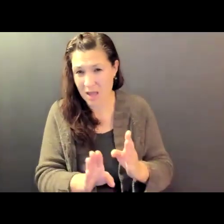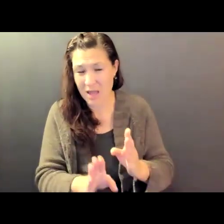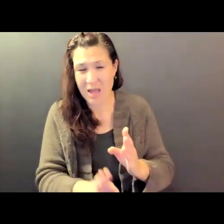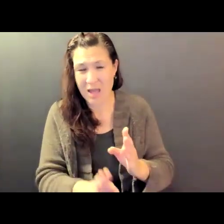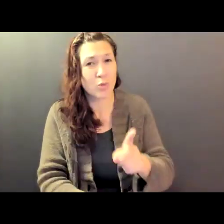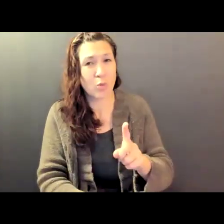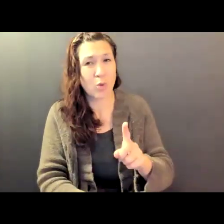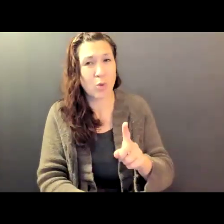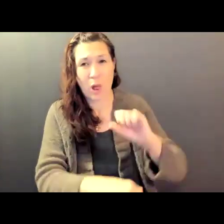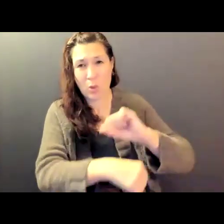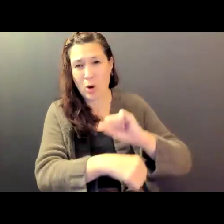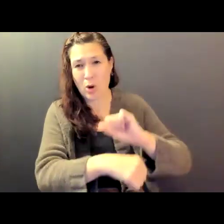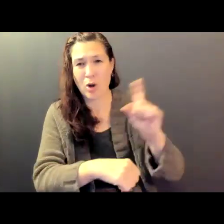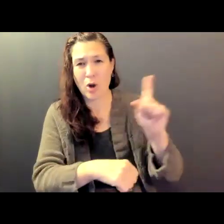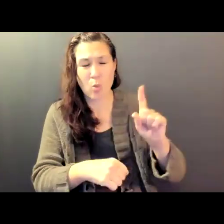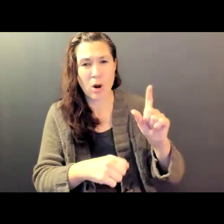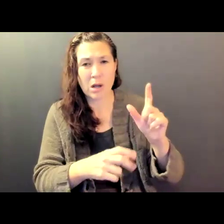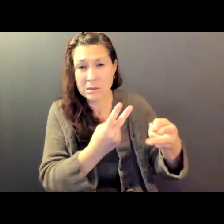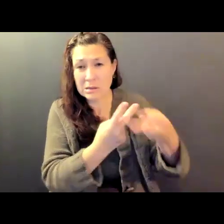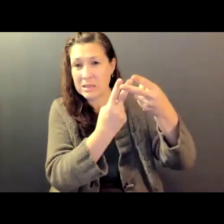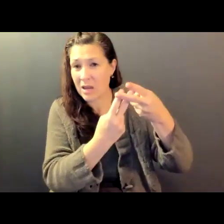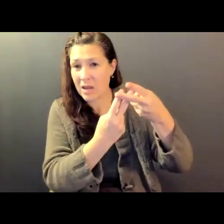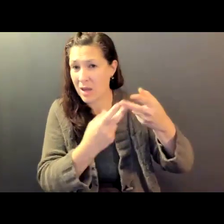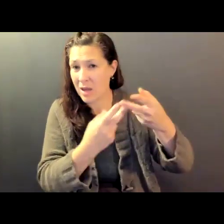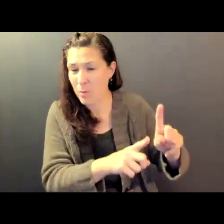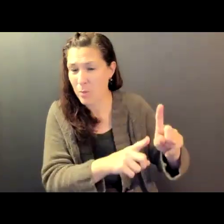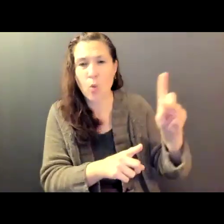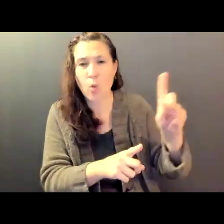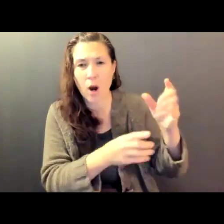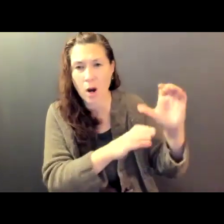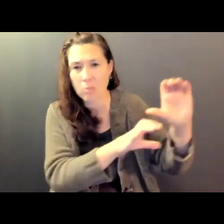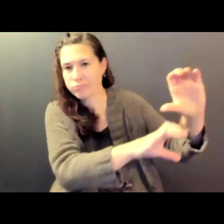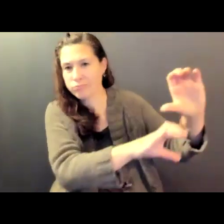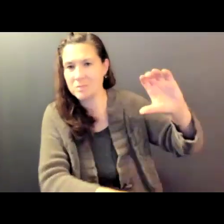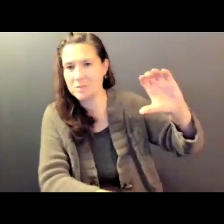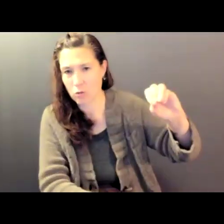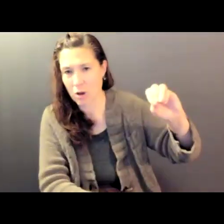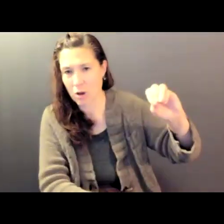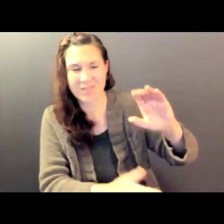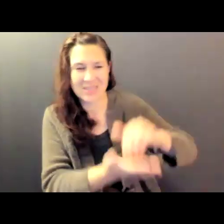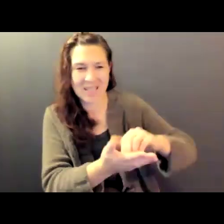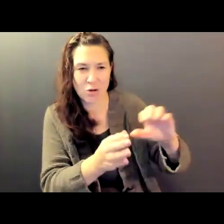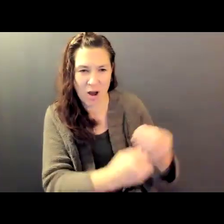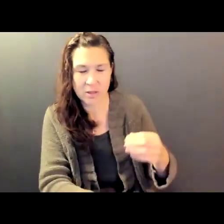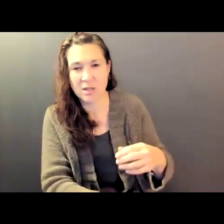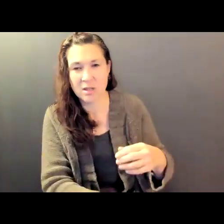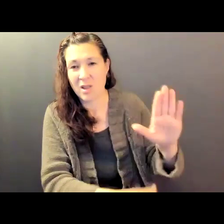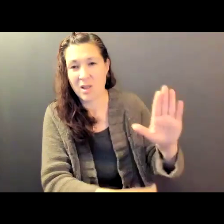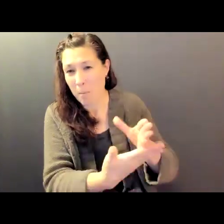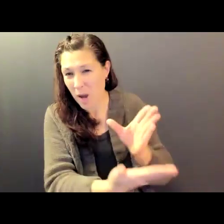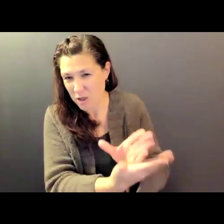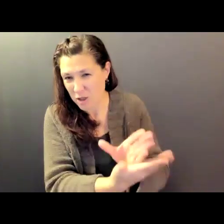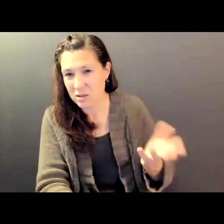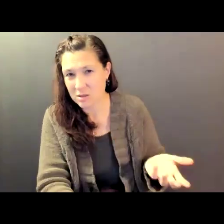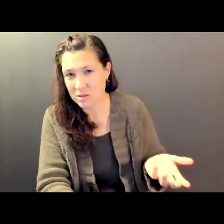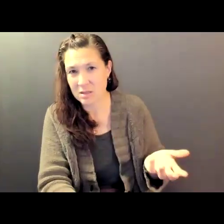work of finding efficiencies we wanted to put on central office and central office budgets more broadly, right? So both those real